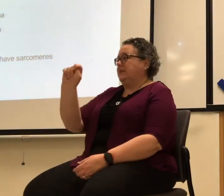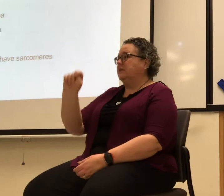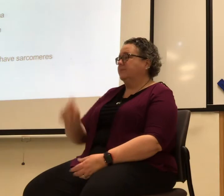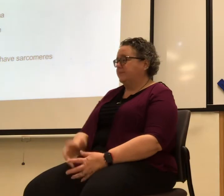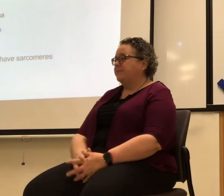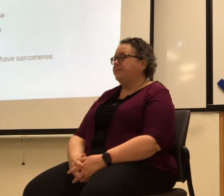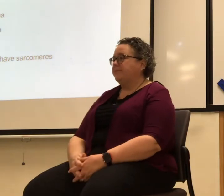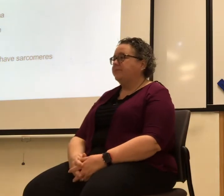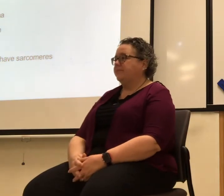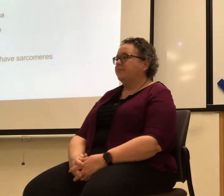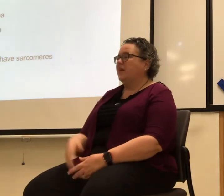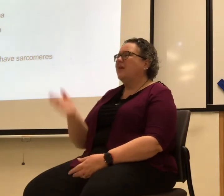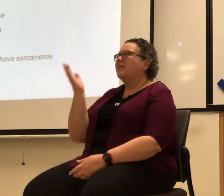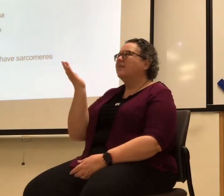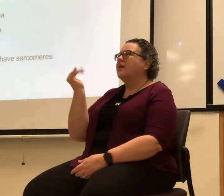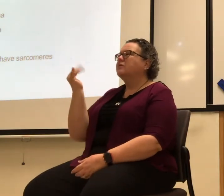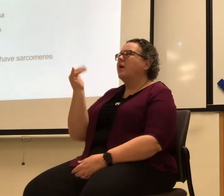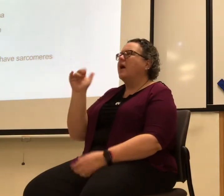Allow